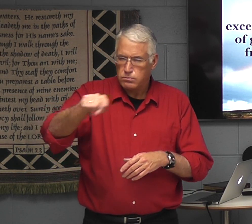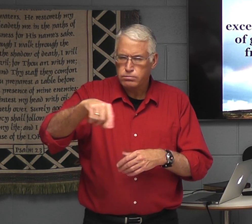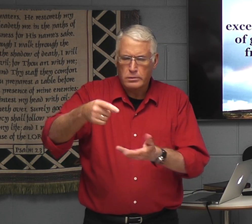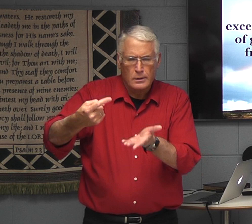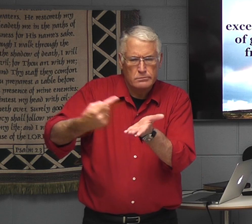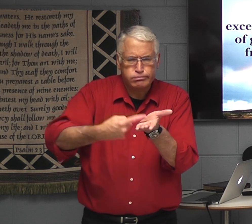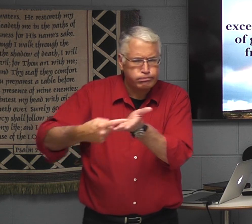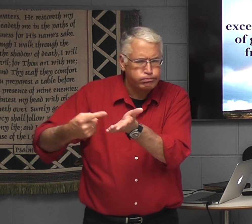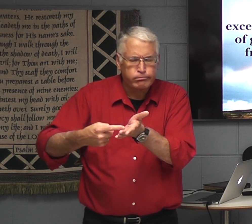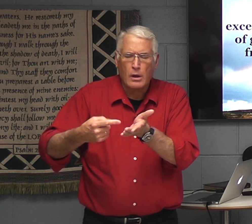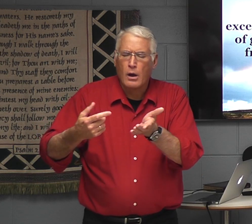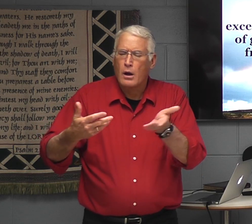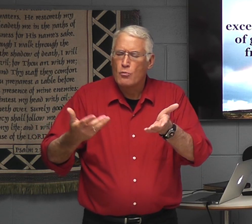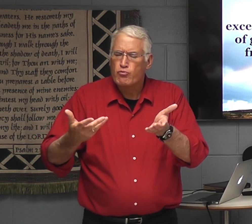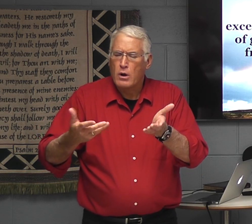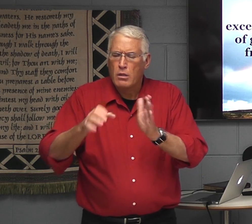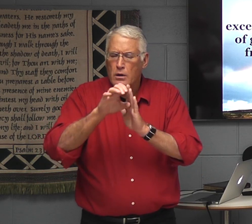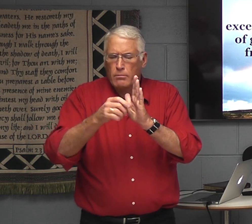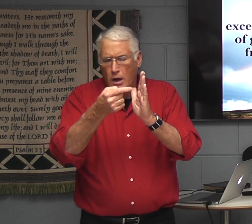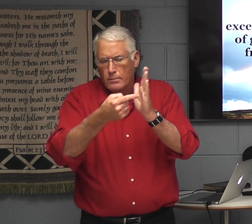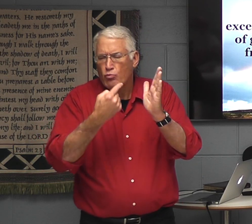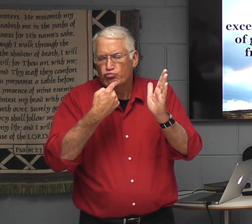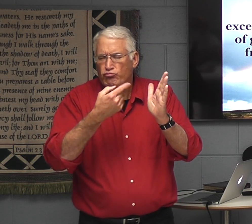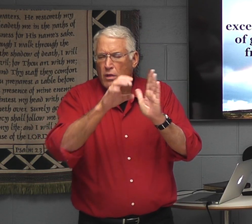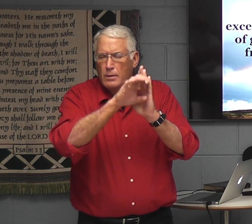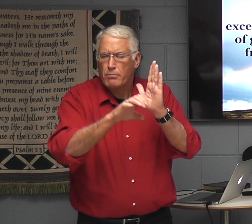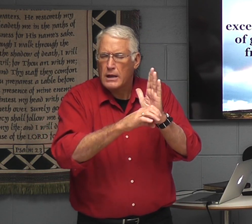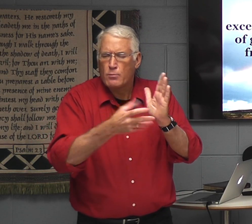Jewish rabbis would discuss